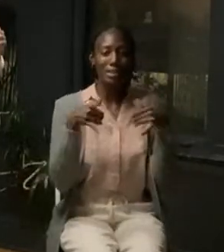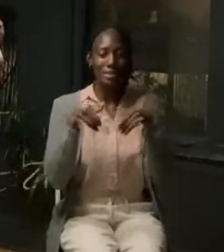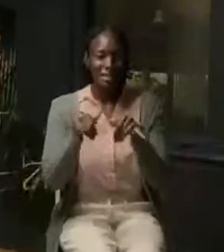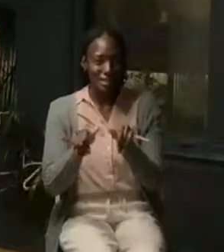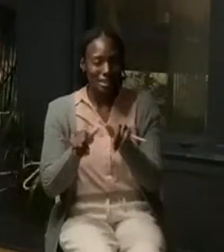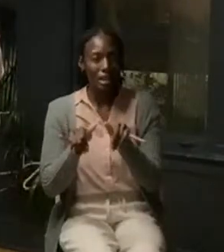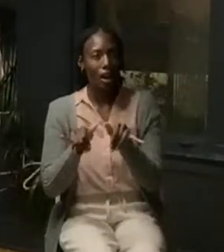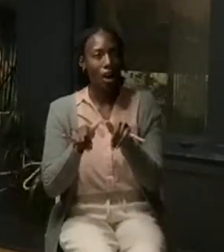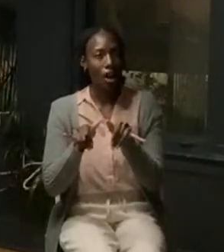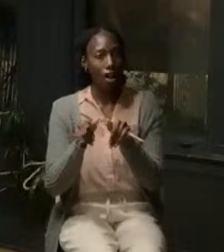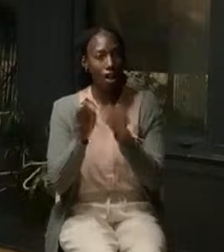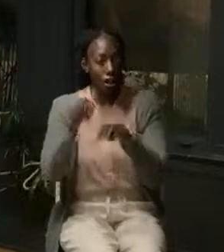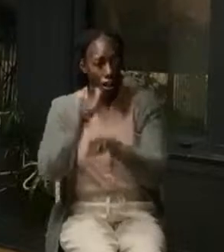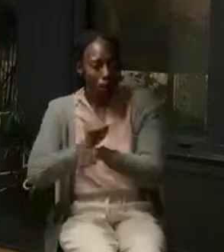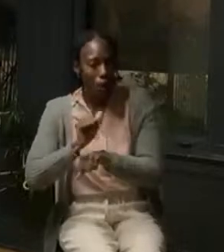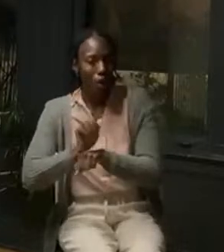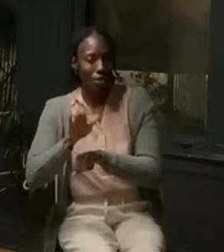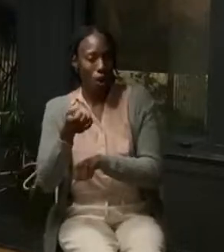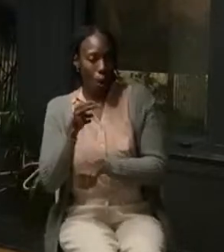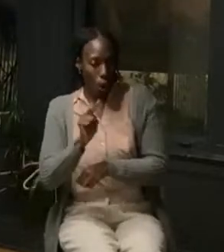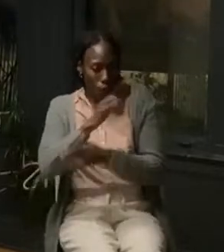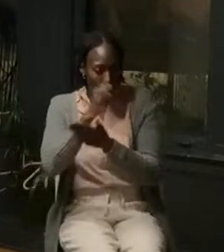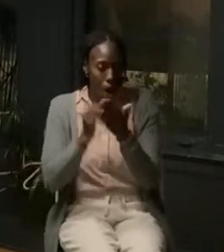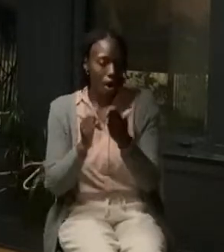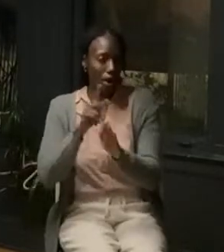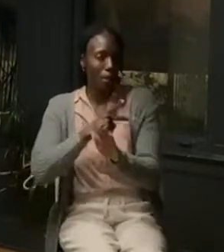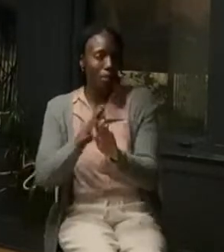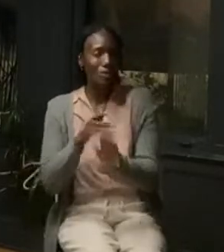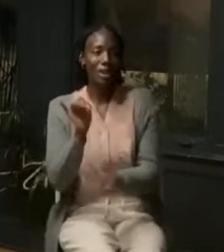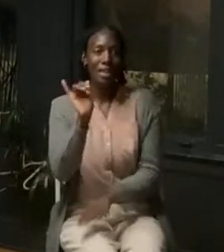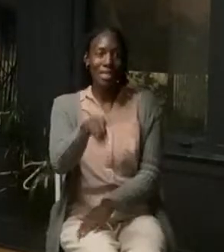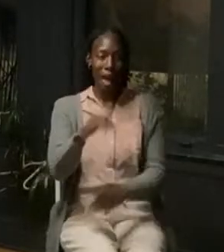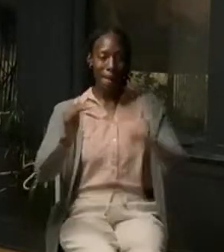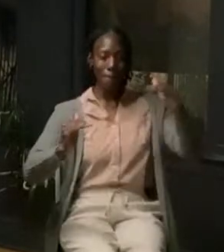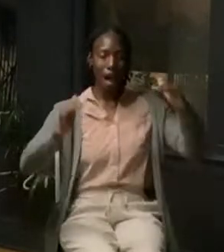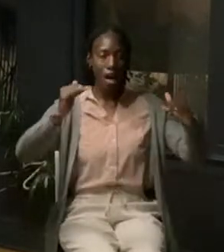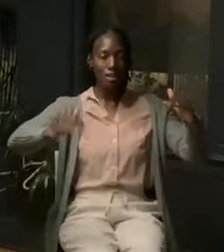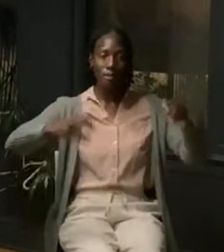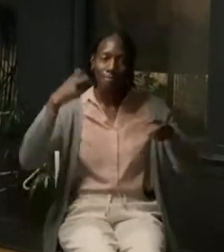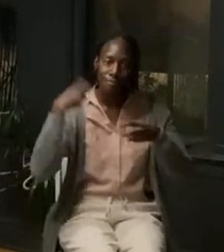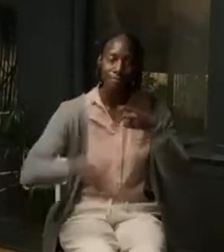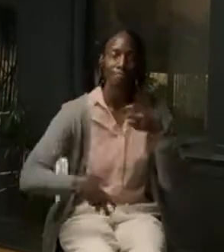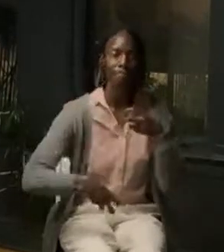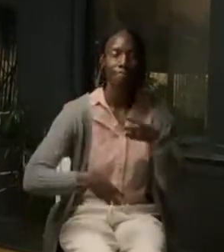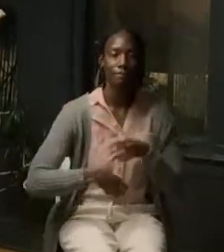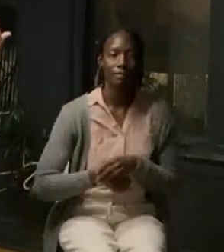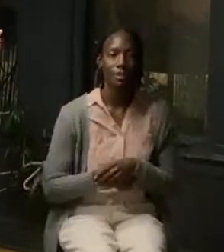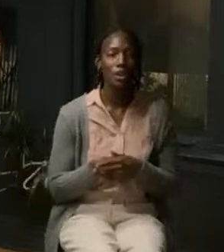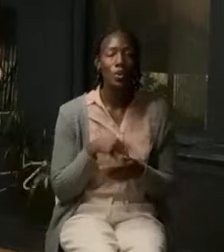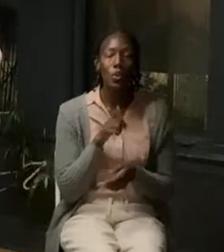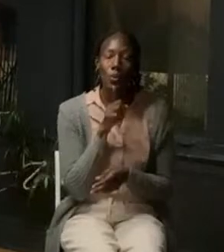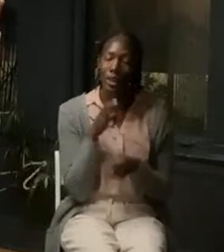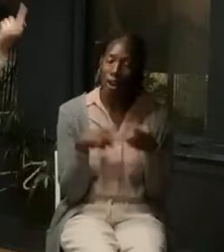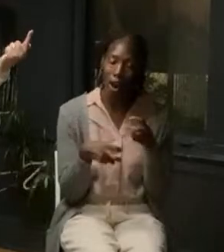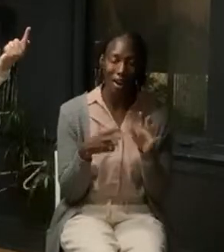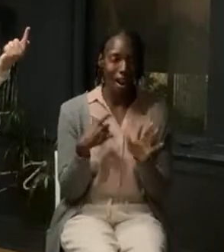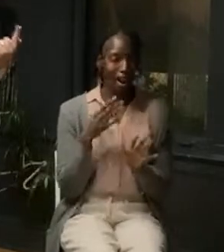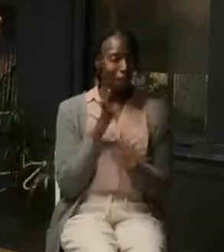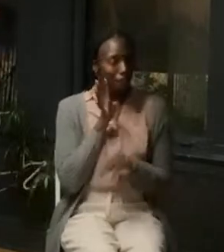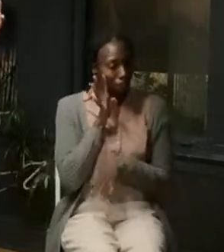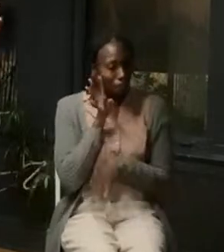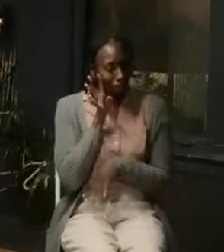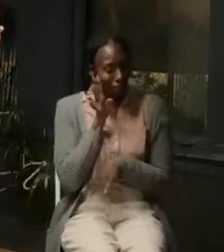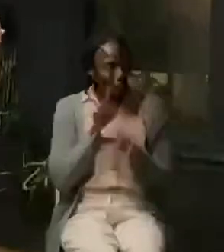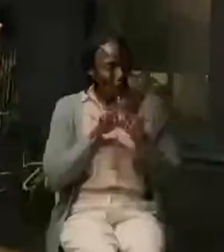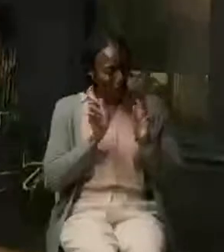same time. And that is fucking hard to do. It's really hard. I'm getting a little teary, but it's